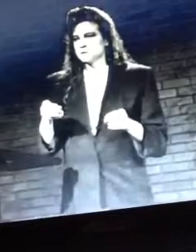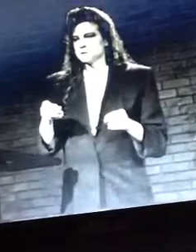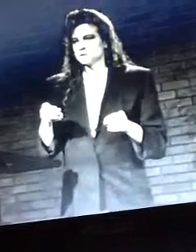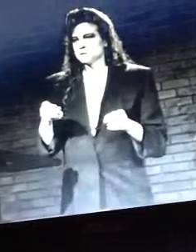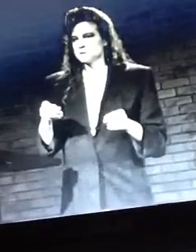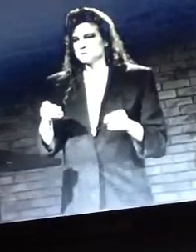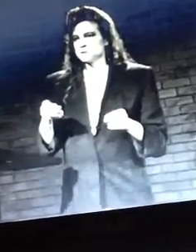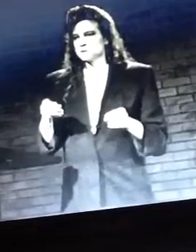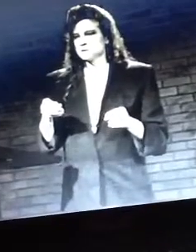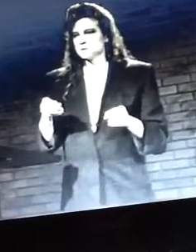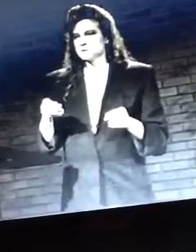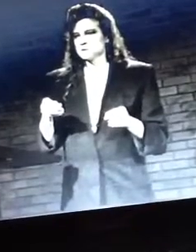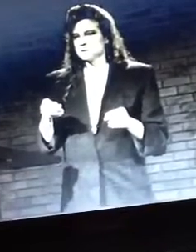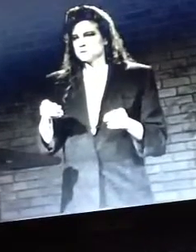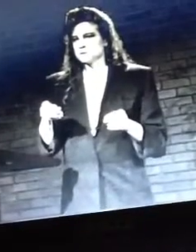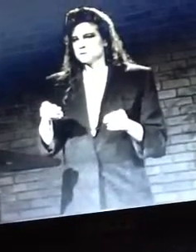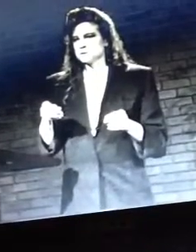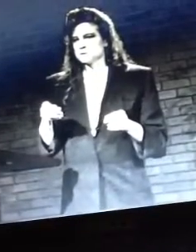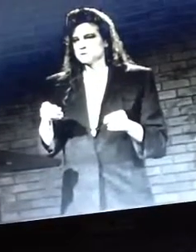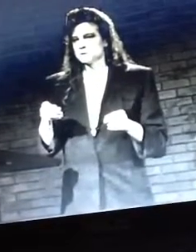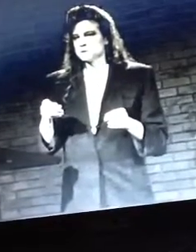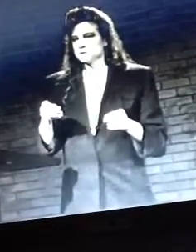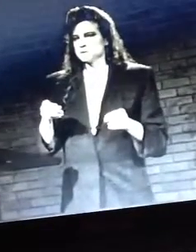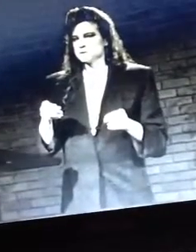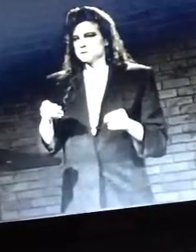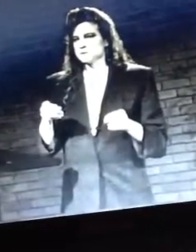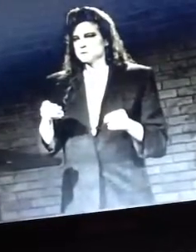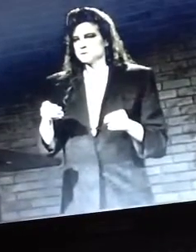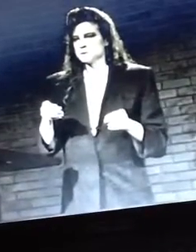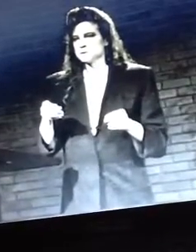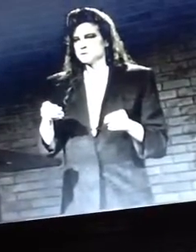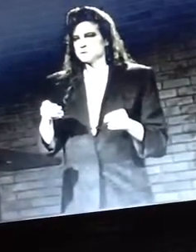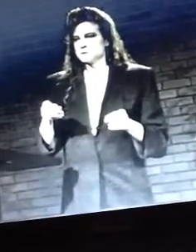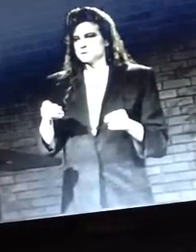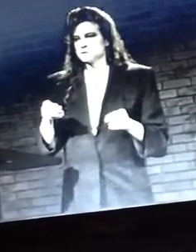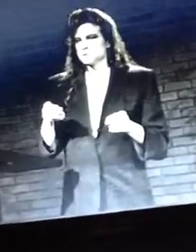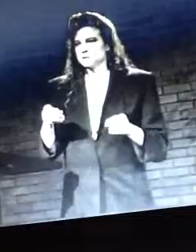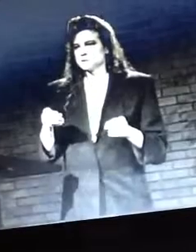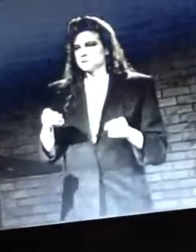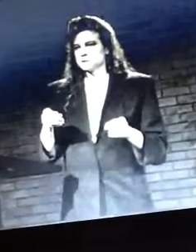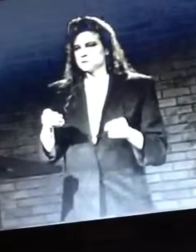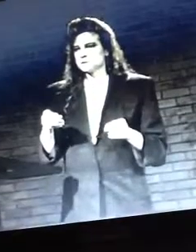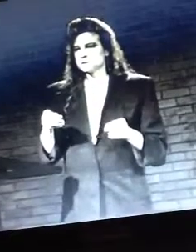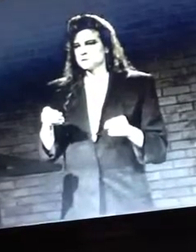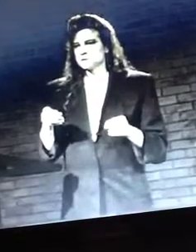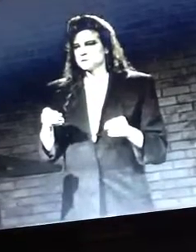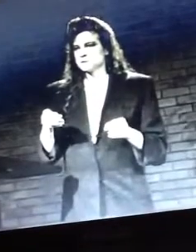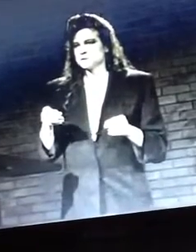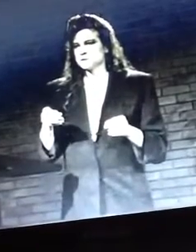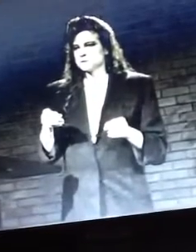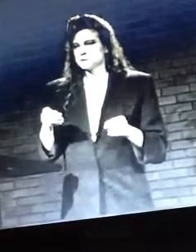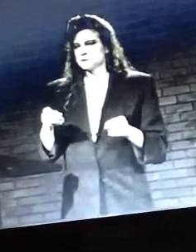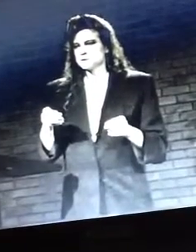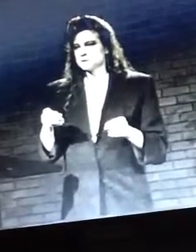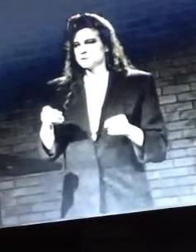The first definition said that an interpreter must have a certification, which is great, but from where? Wasn't clear